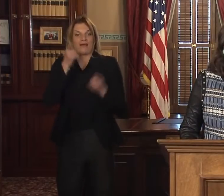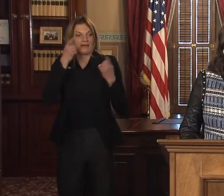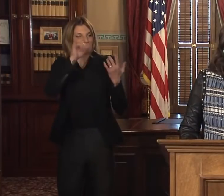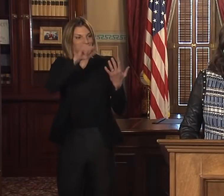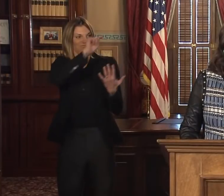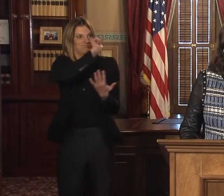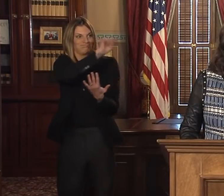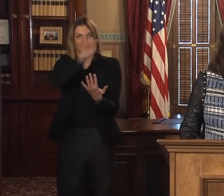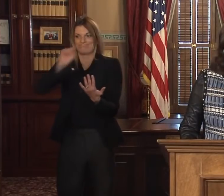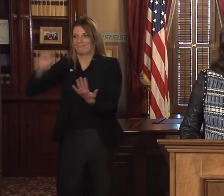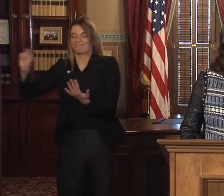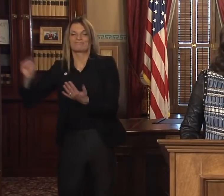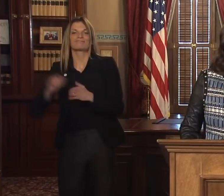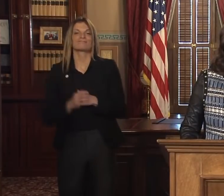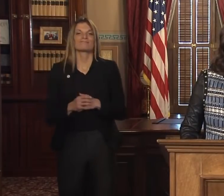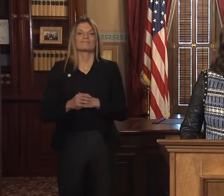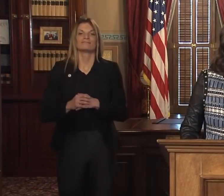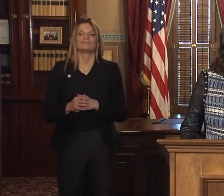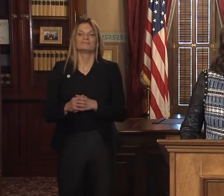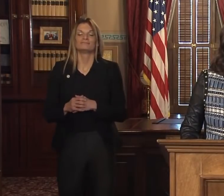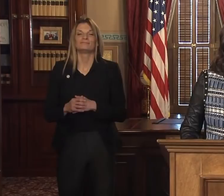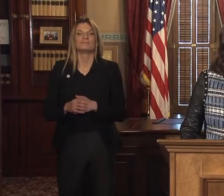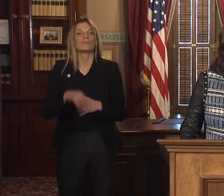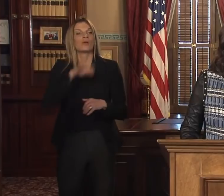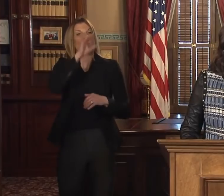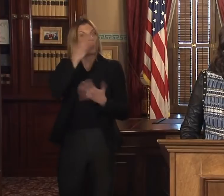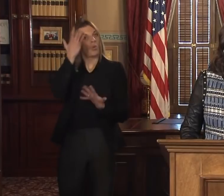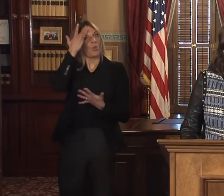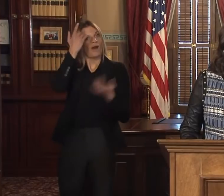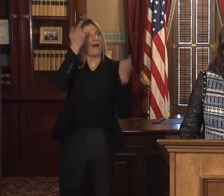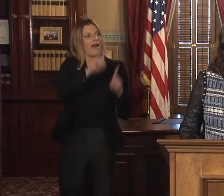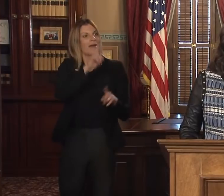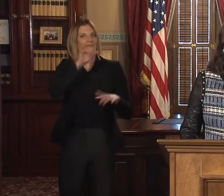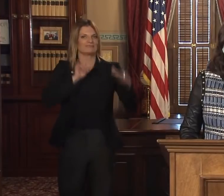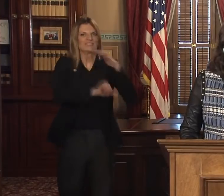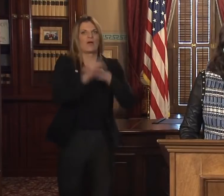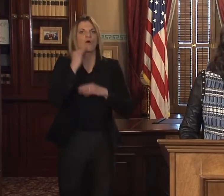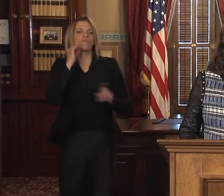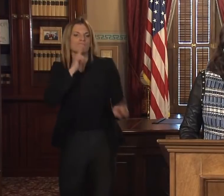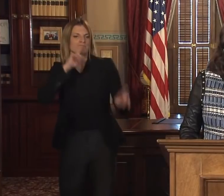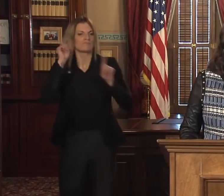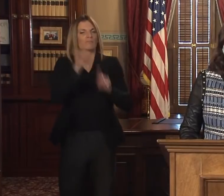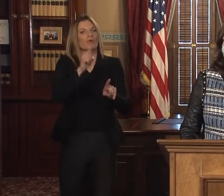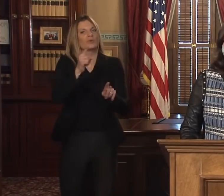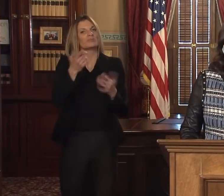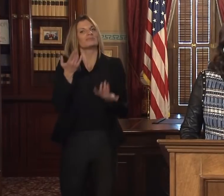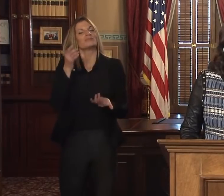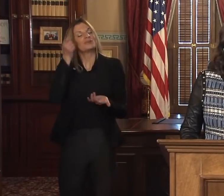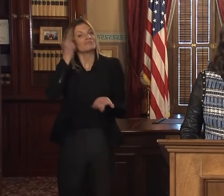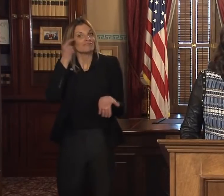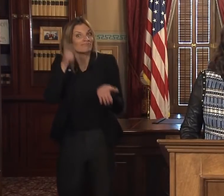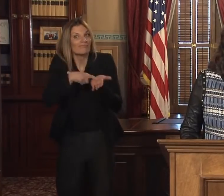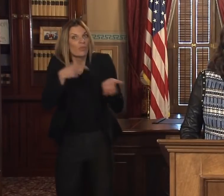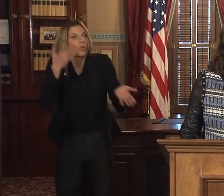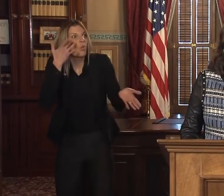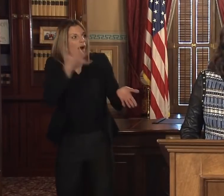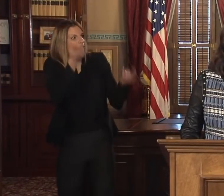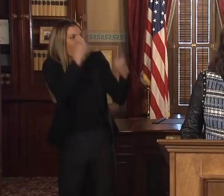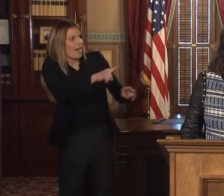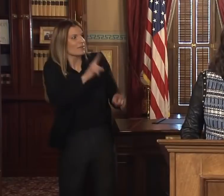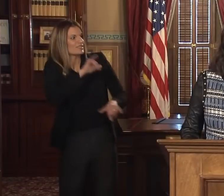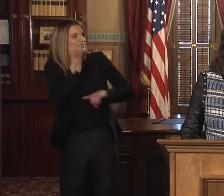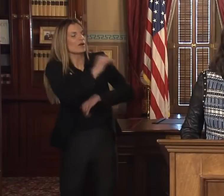the immediate stay-home order are different. It doesn't mean that if our numbers keep climbing, we won't have to do